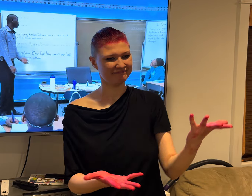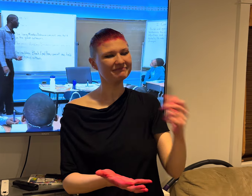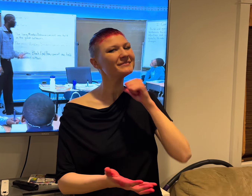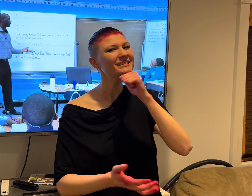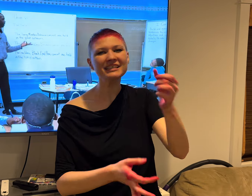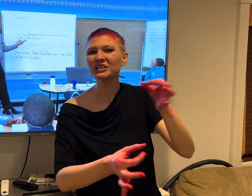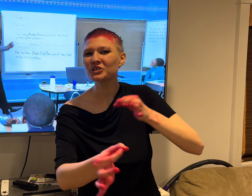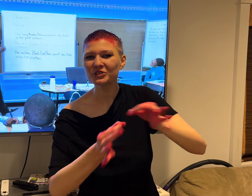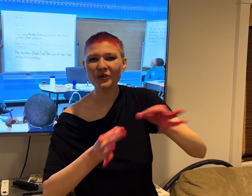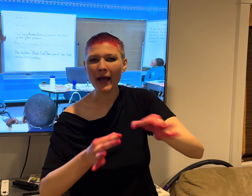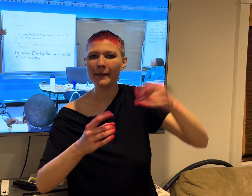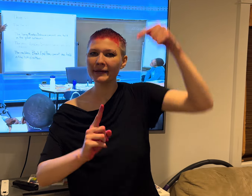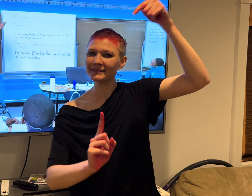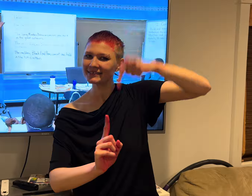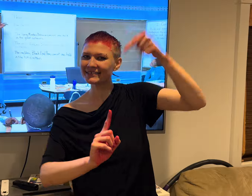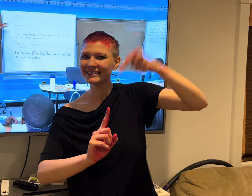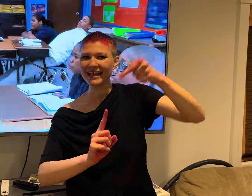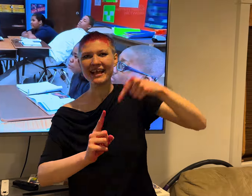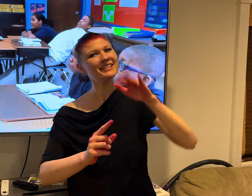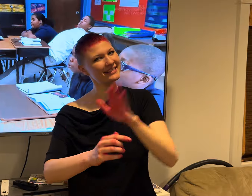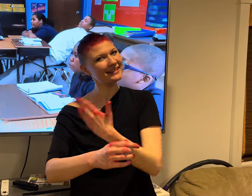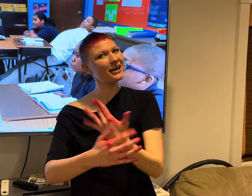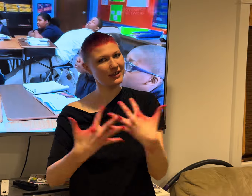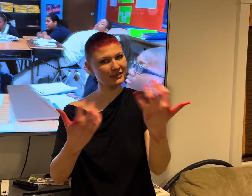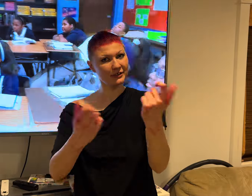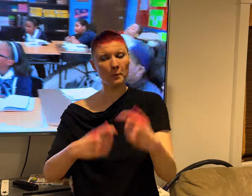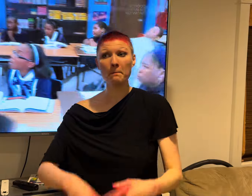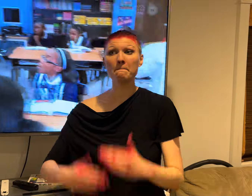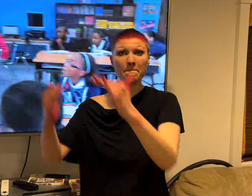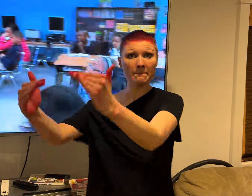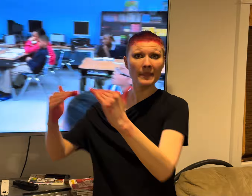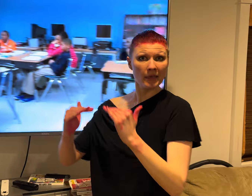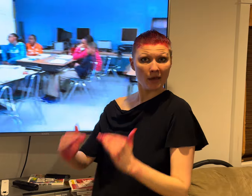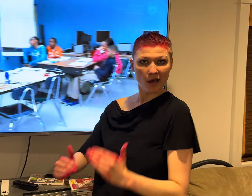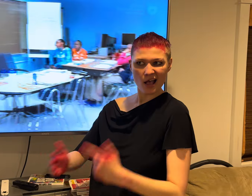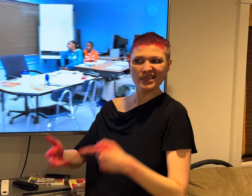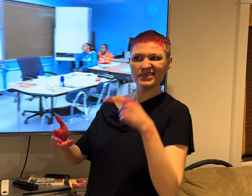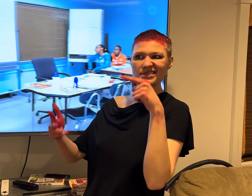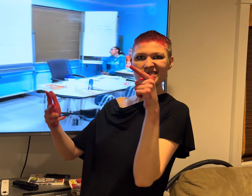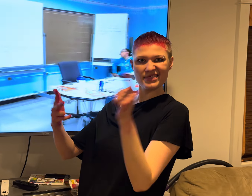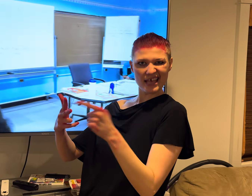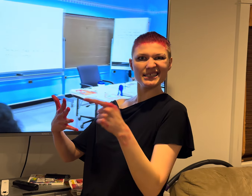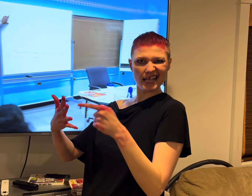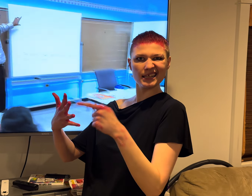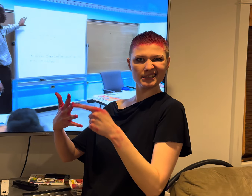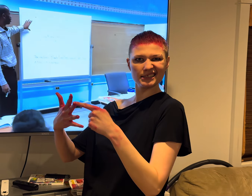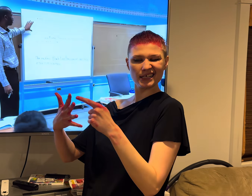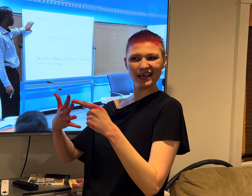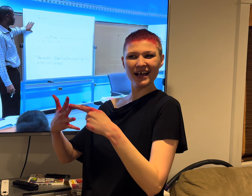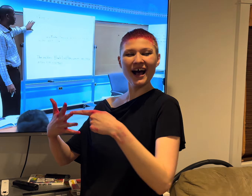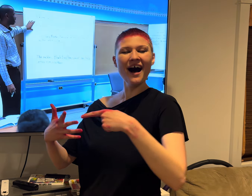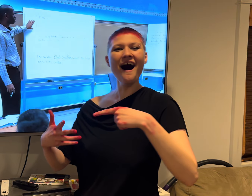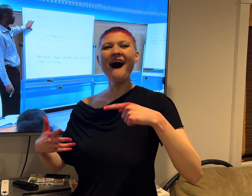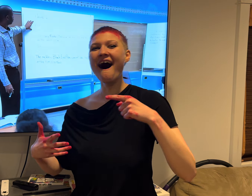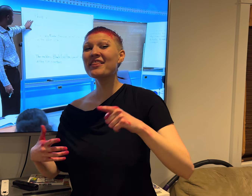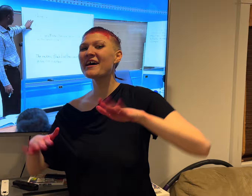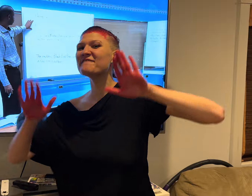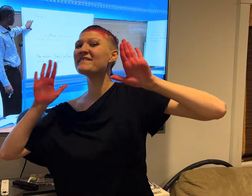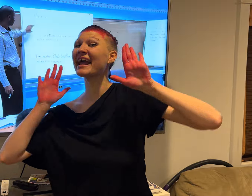outdoors. That's like, I get a whole different picture between this one and this one, yes? It's a little more, it gives a little more to the reader.